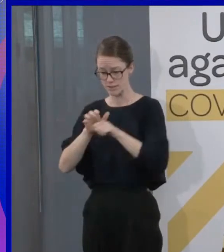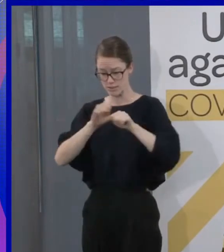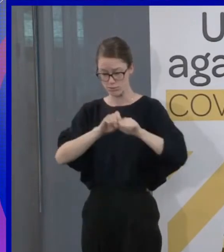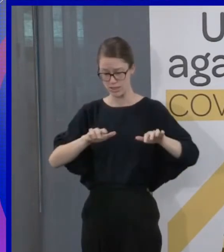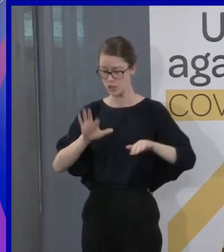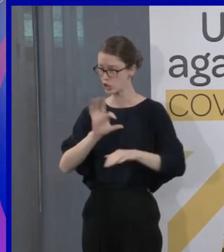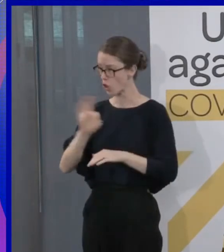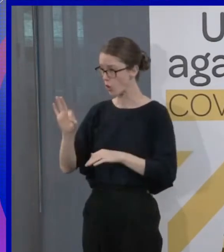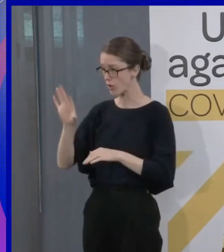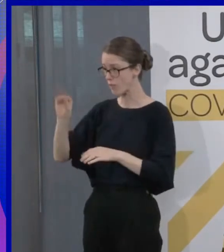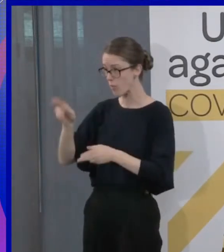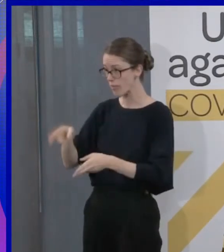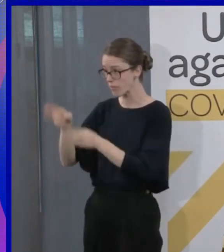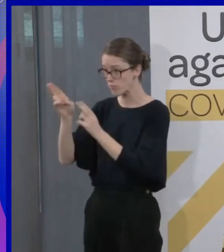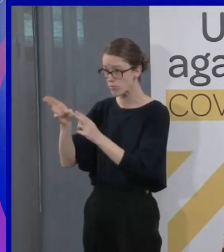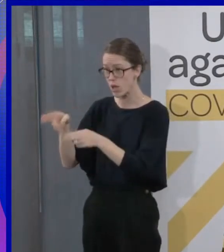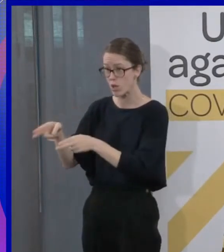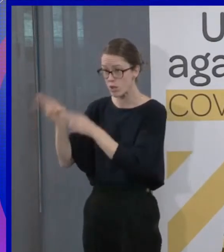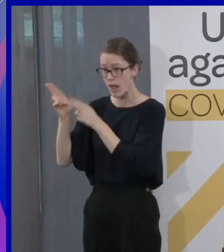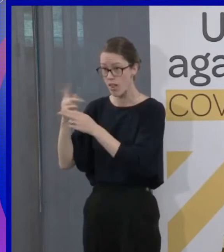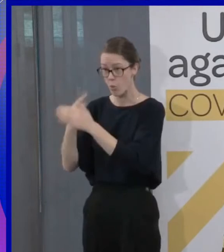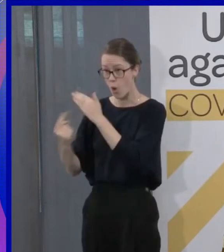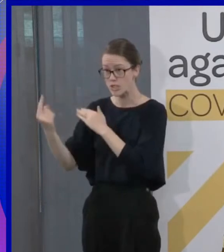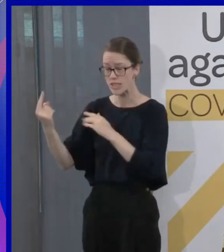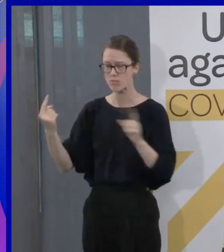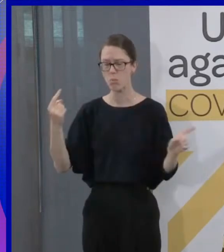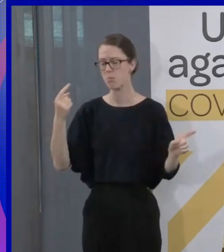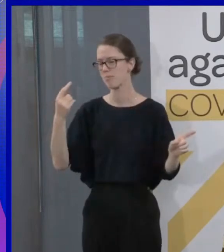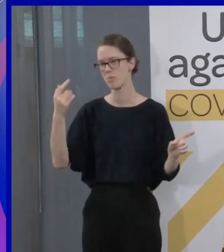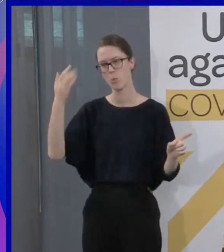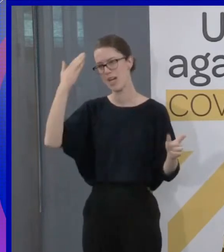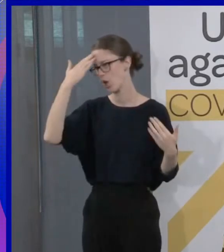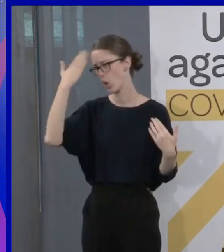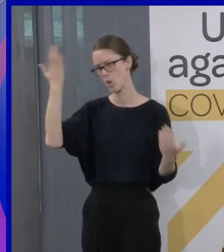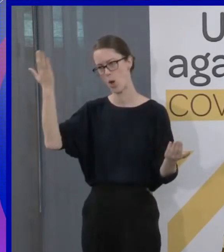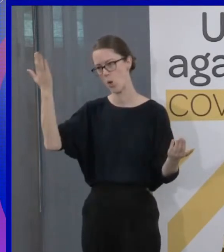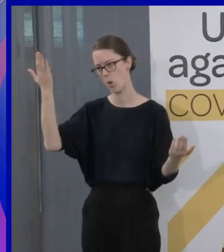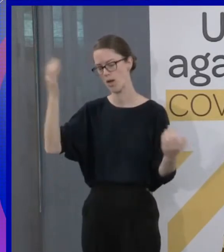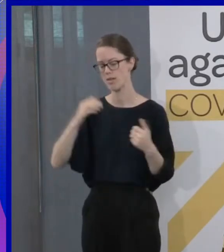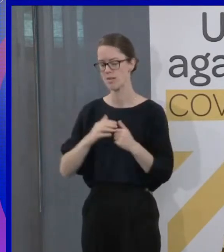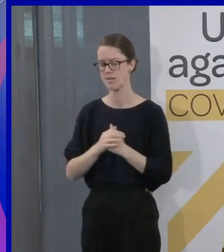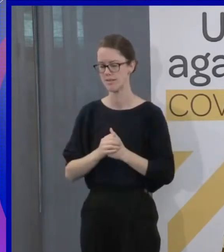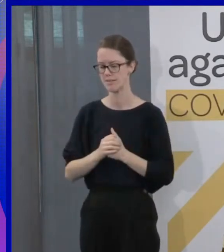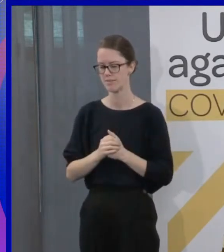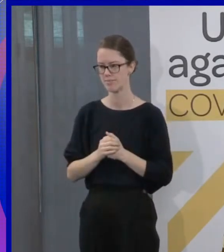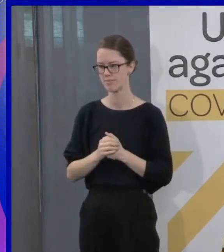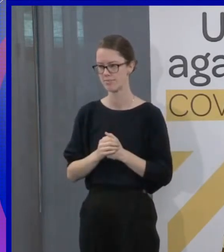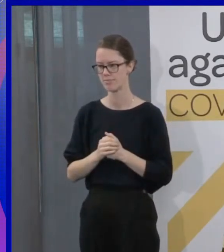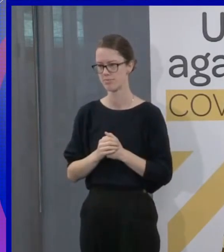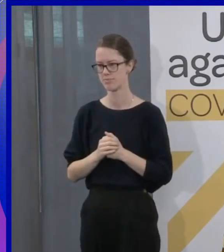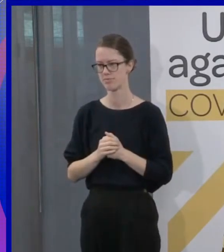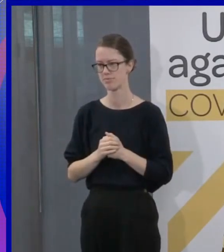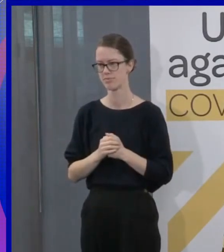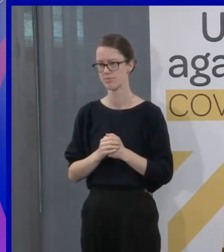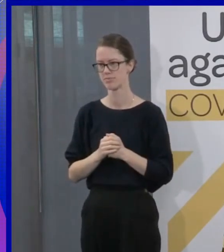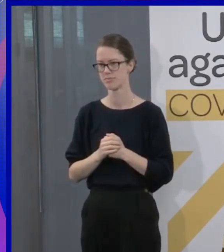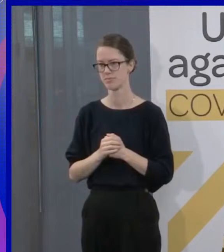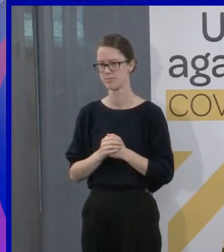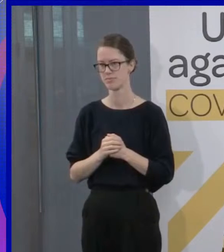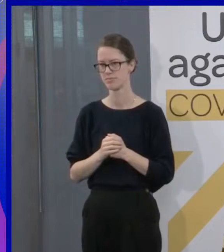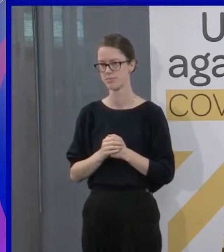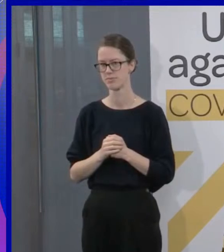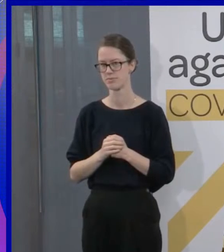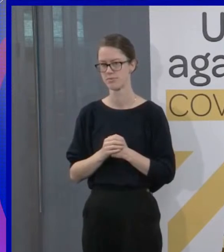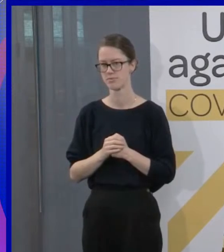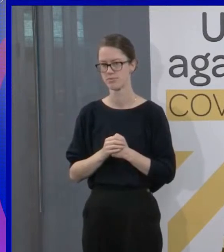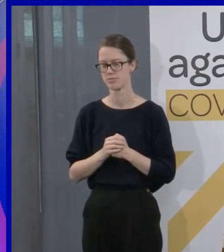facilities? We simply don't know. What I can say, just to reiterate the point, is that we've had these arrangements in place since the 9th